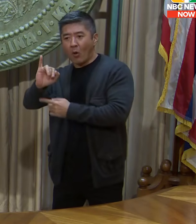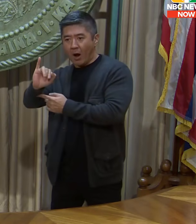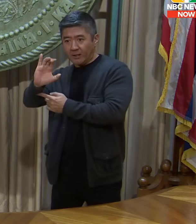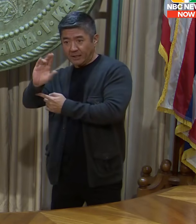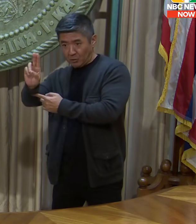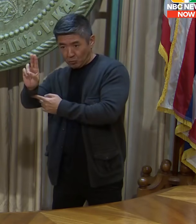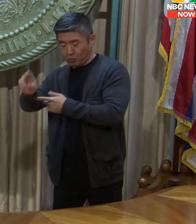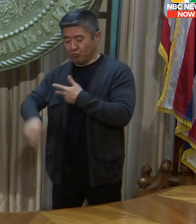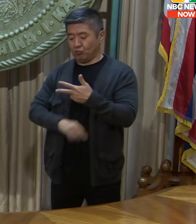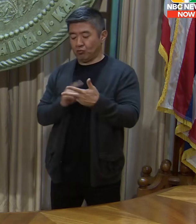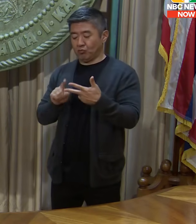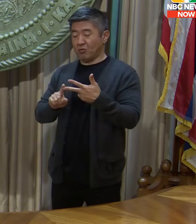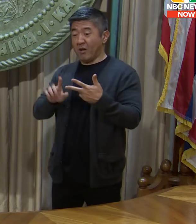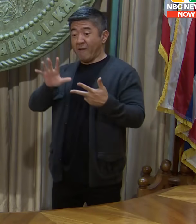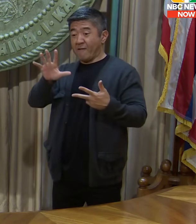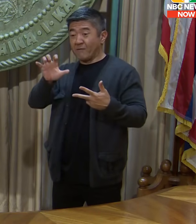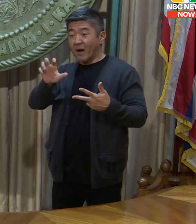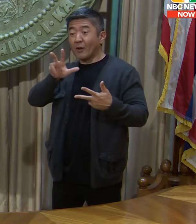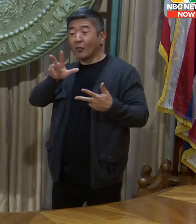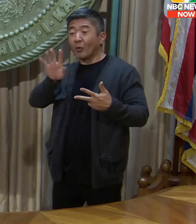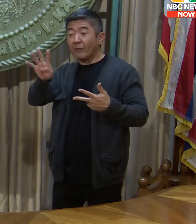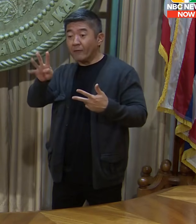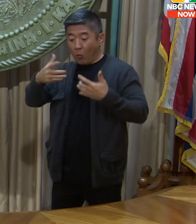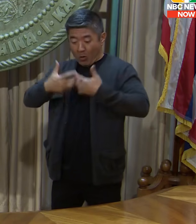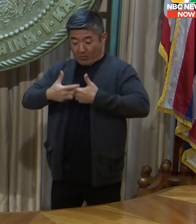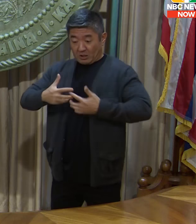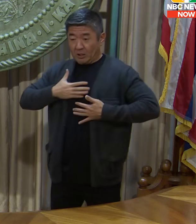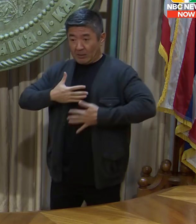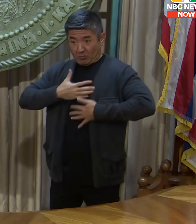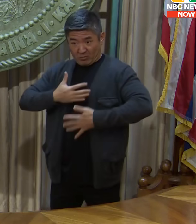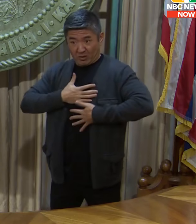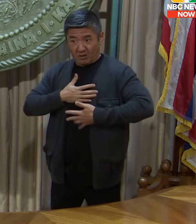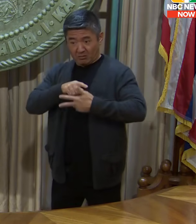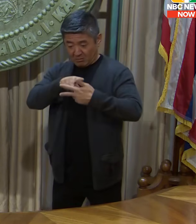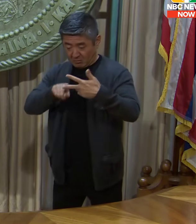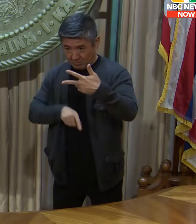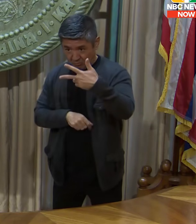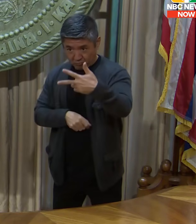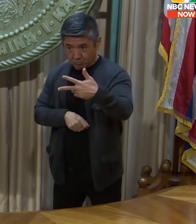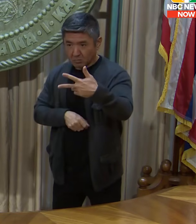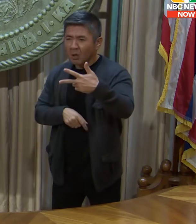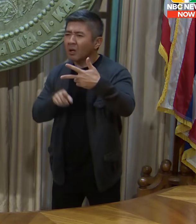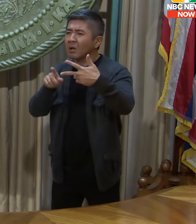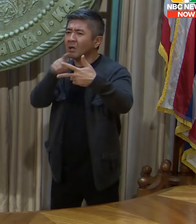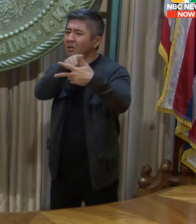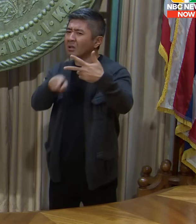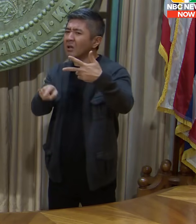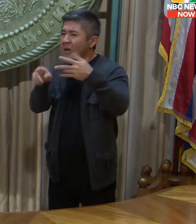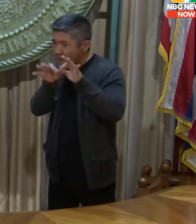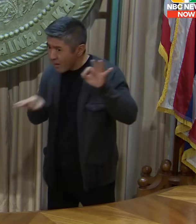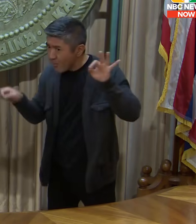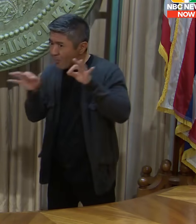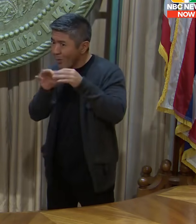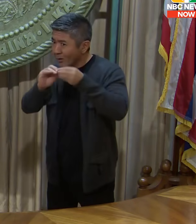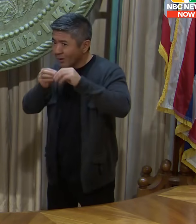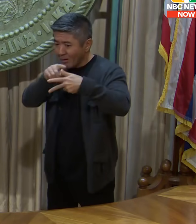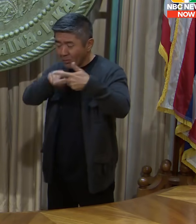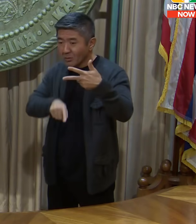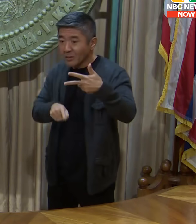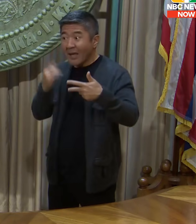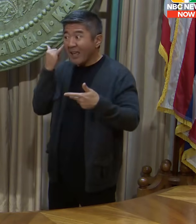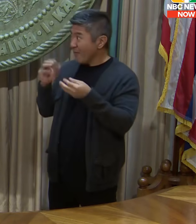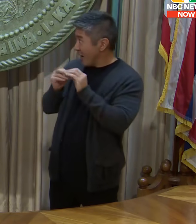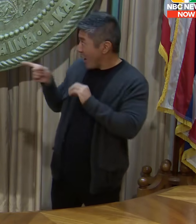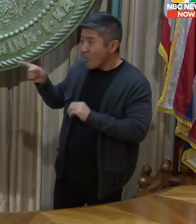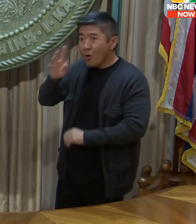have 534 ventilators available. Now, this is important information because if you see how fast this can go up,